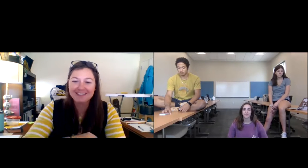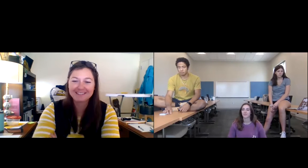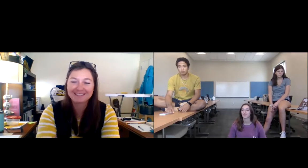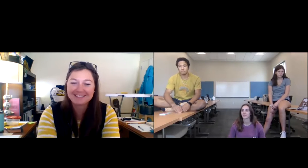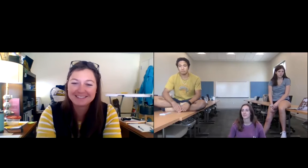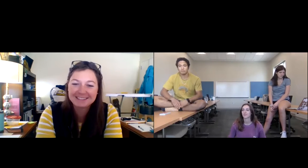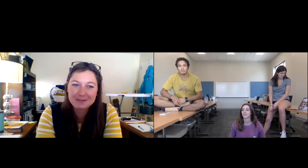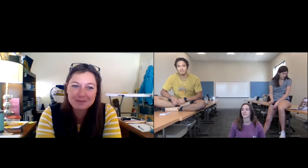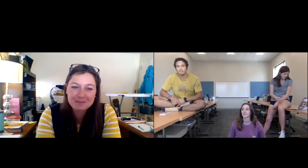Thanks.